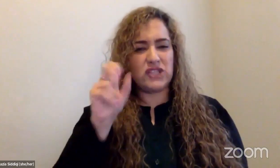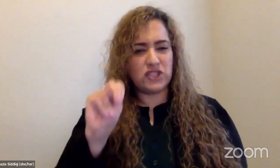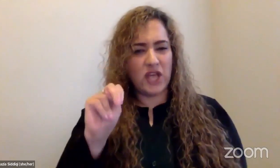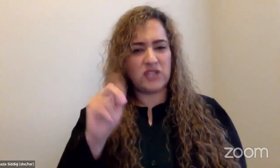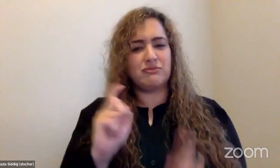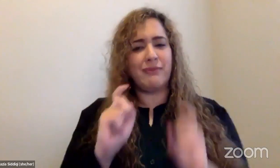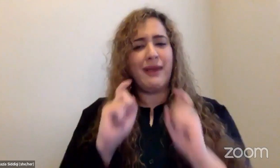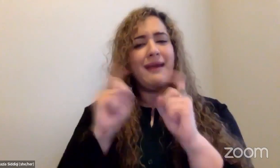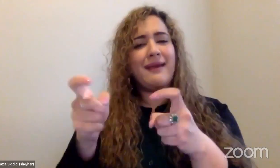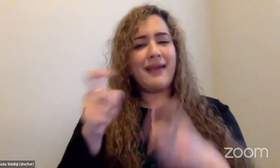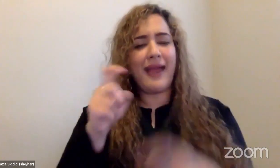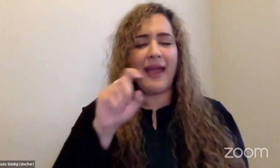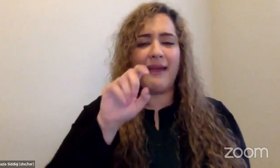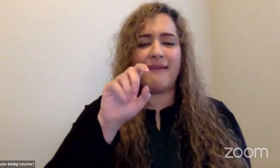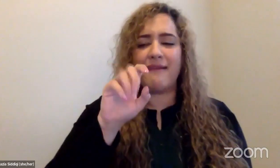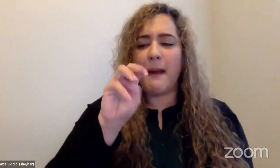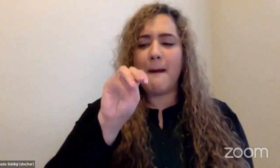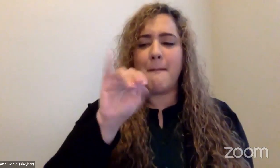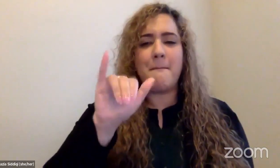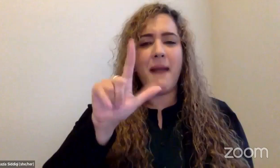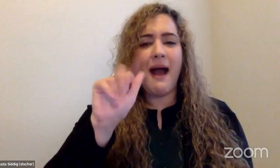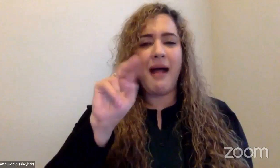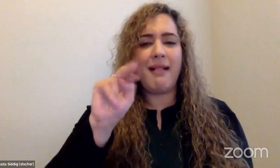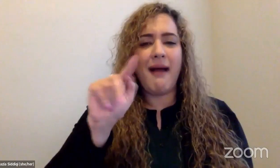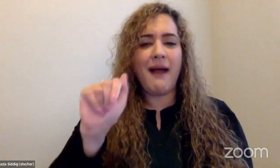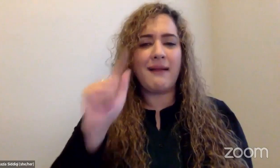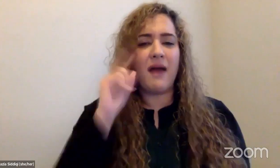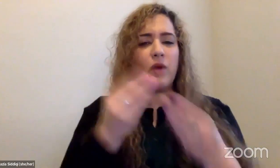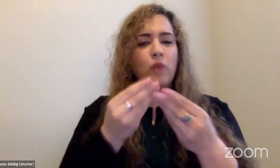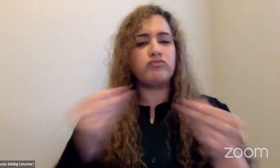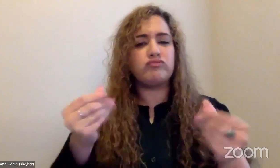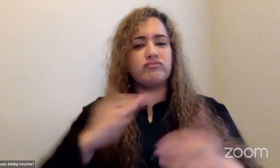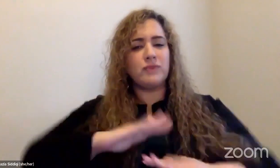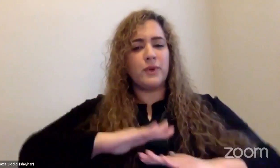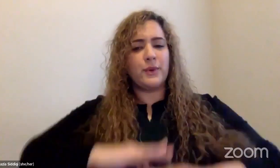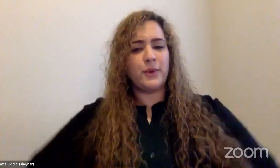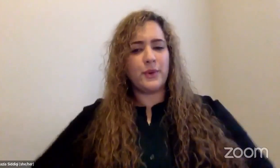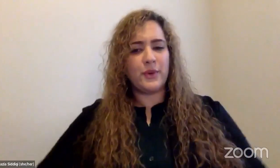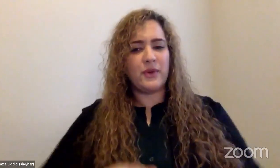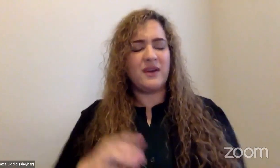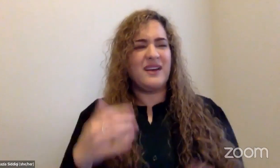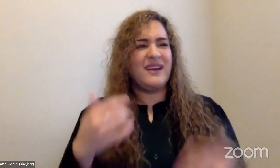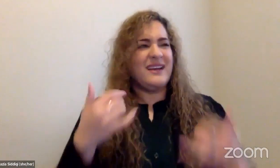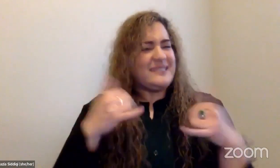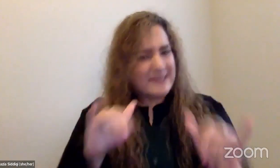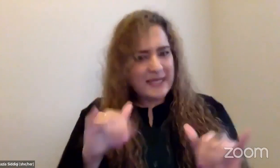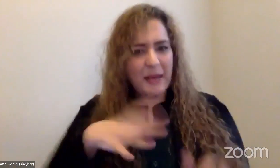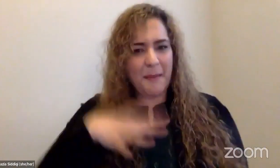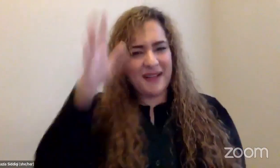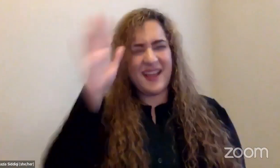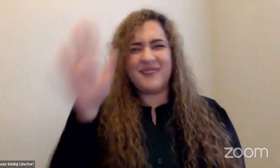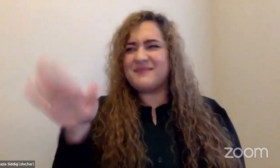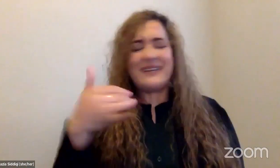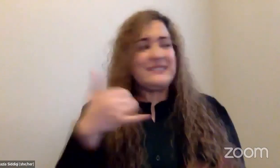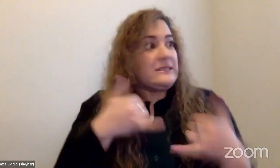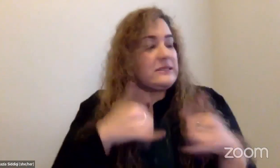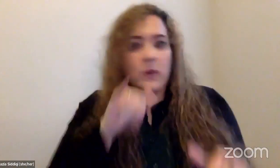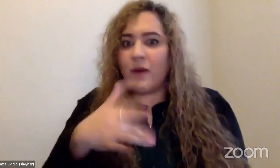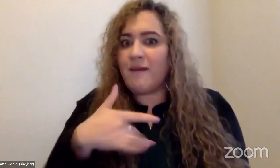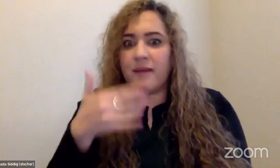and said, yes, we think it's probably indigestion. And they just gave him some Maalox to try and relieve those symptoms. But my